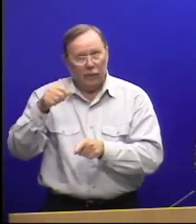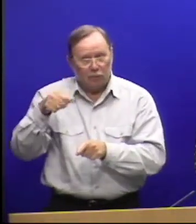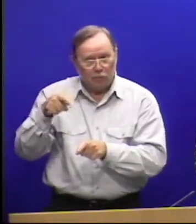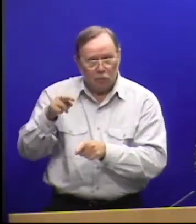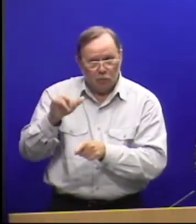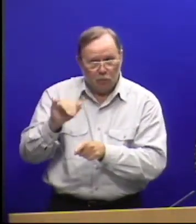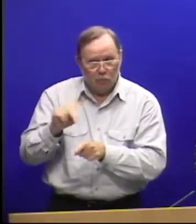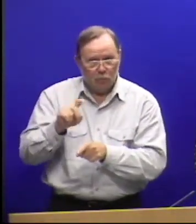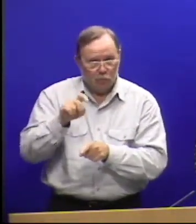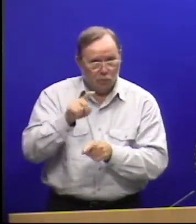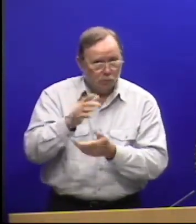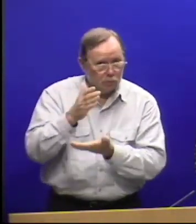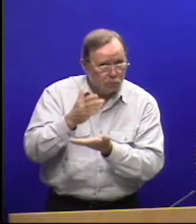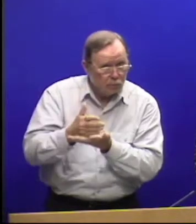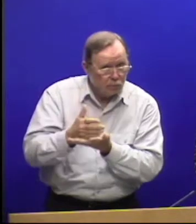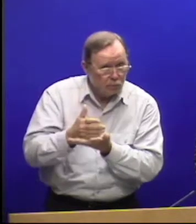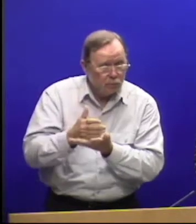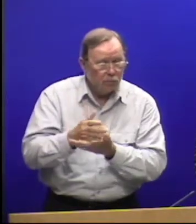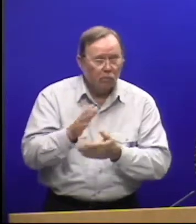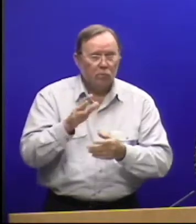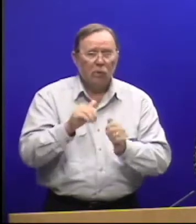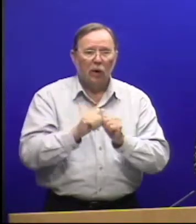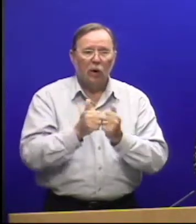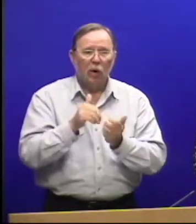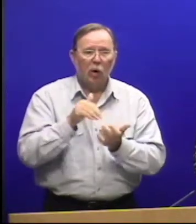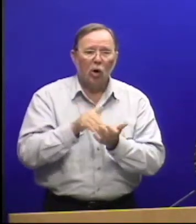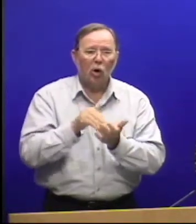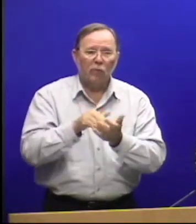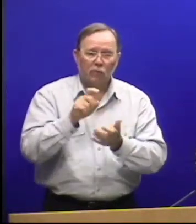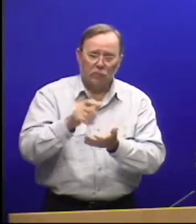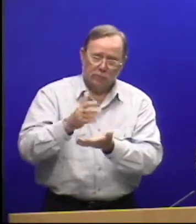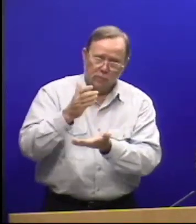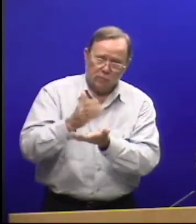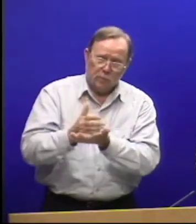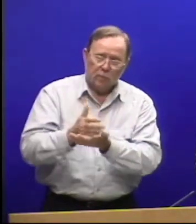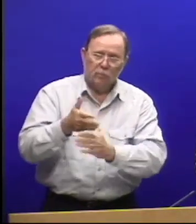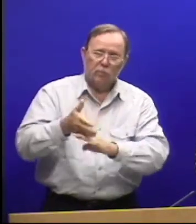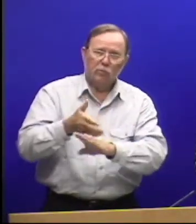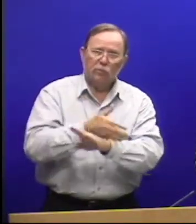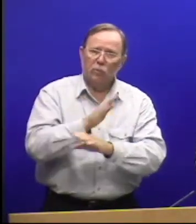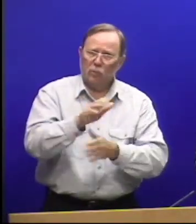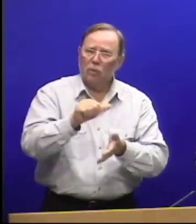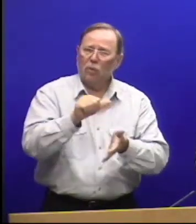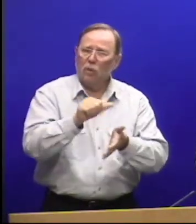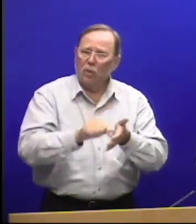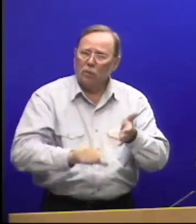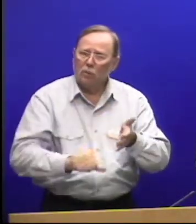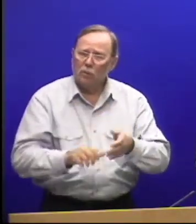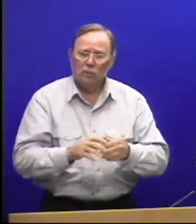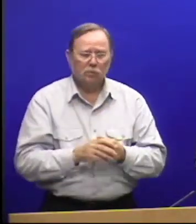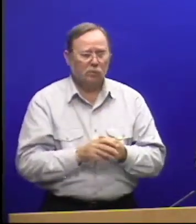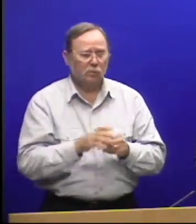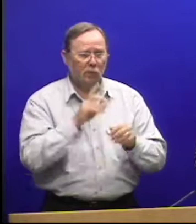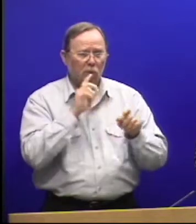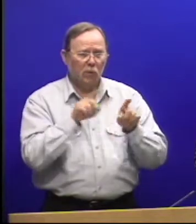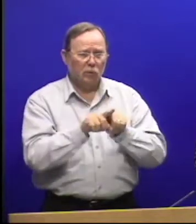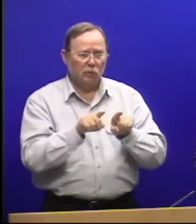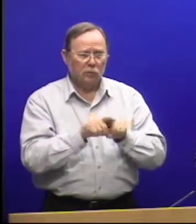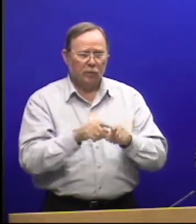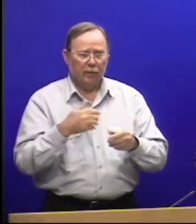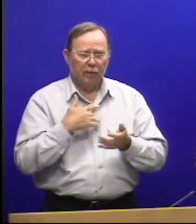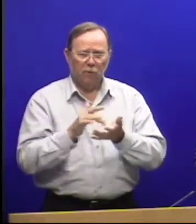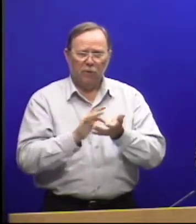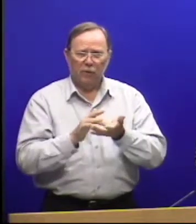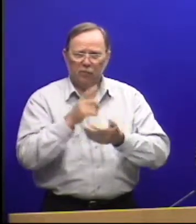aspirin? And how often before the operation do you need to stop taking it? Also, there are some medications for high